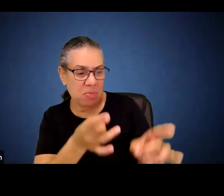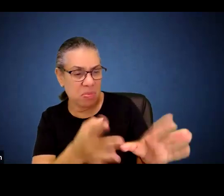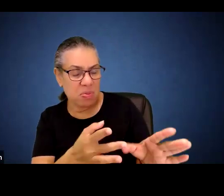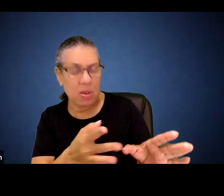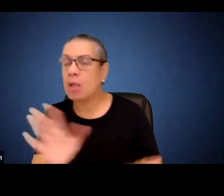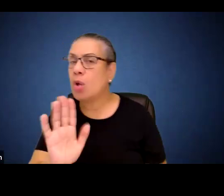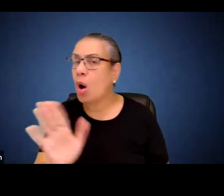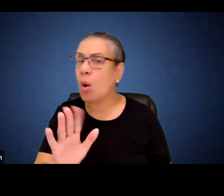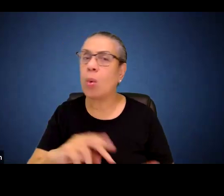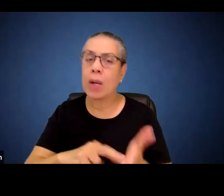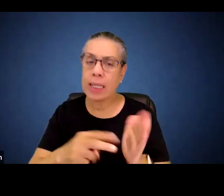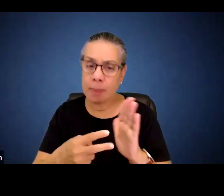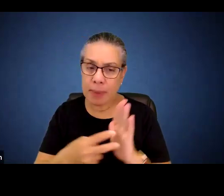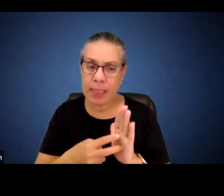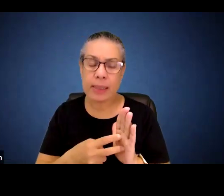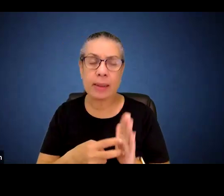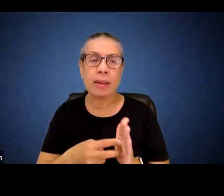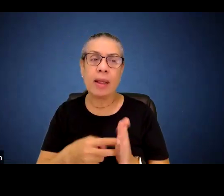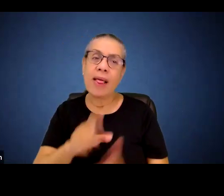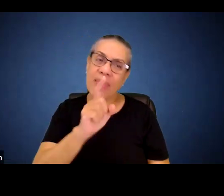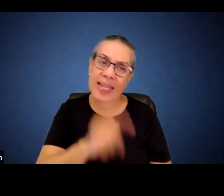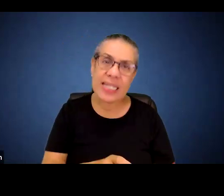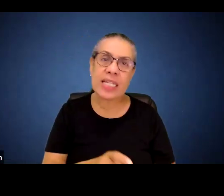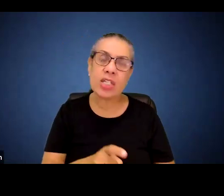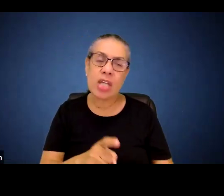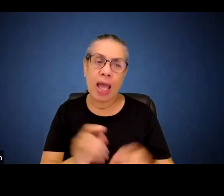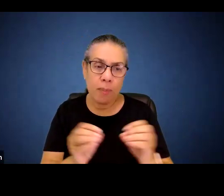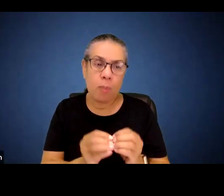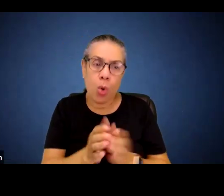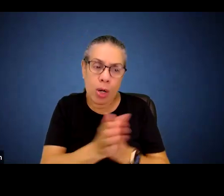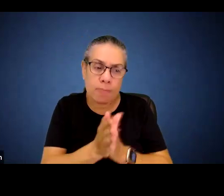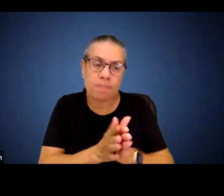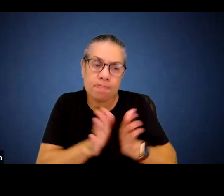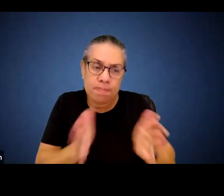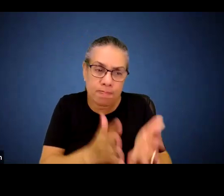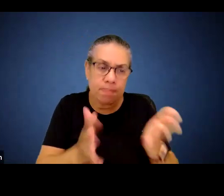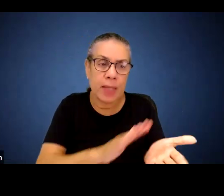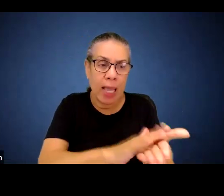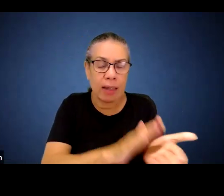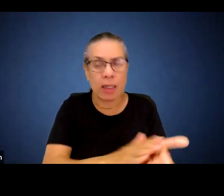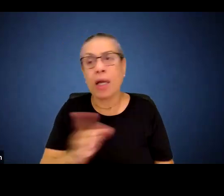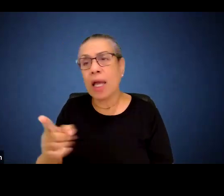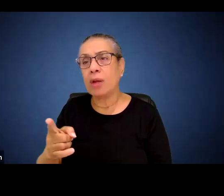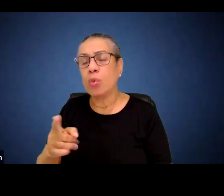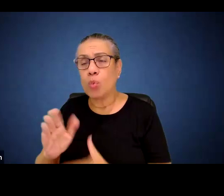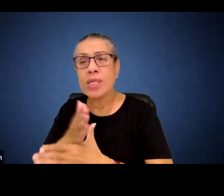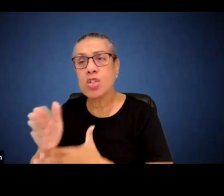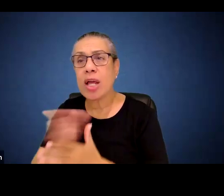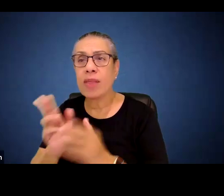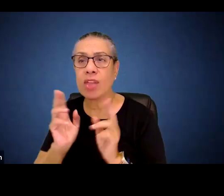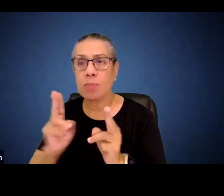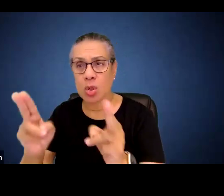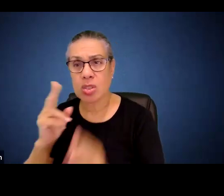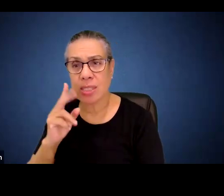as a sign that they do need to accelerate the academic performance. And we share the urgency that you're presenting. I guess my